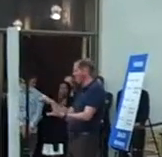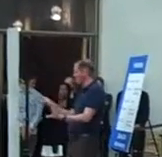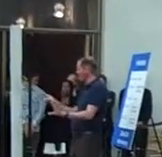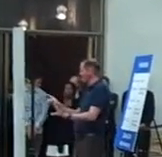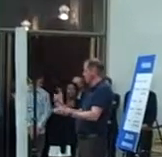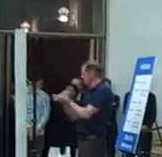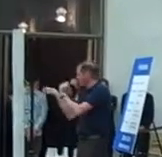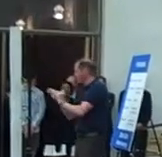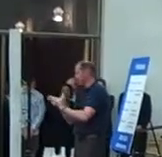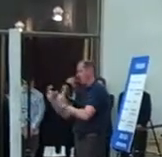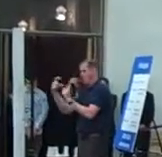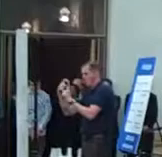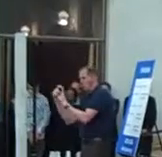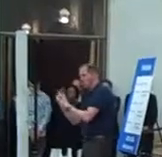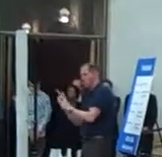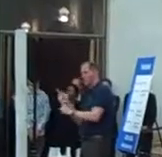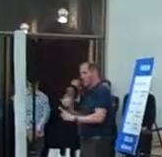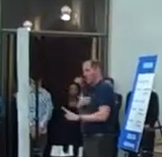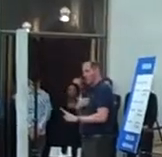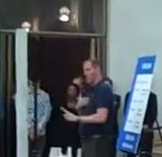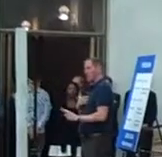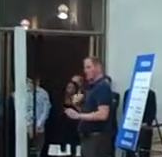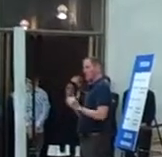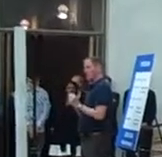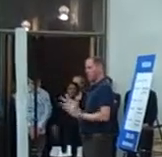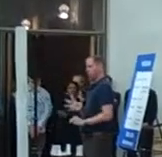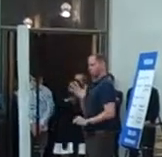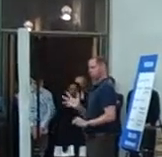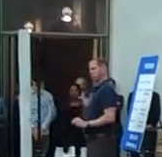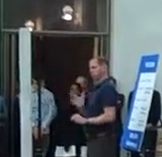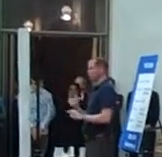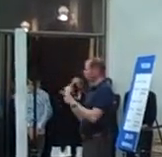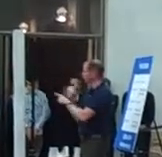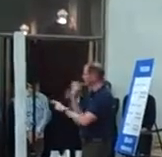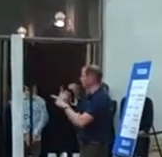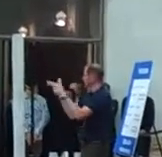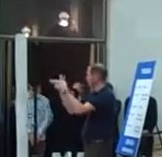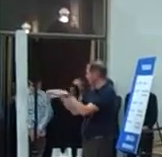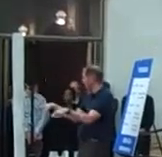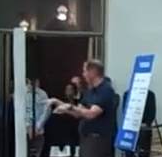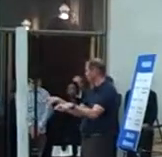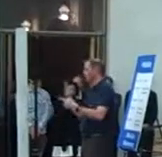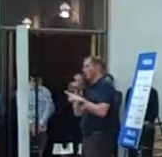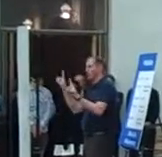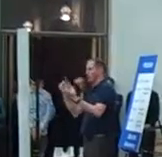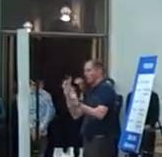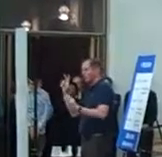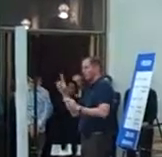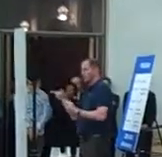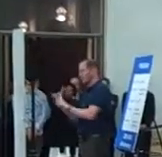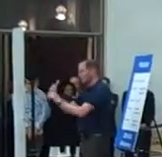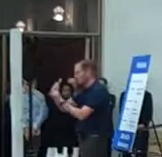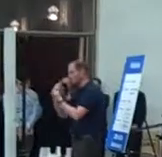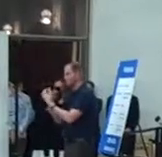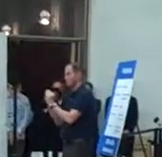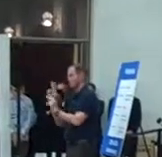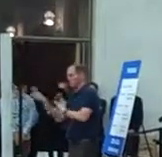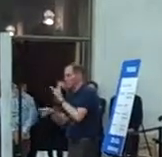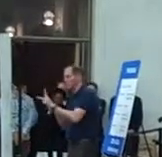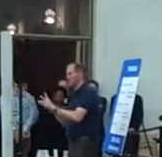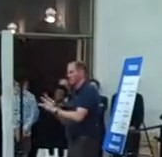equality that others started to come out, and others started to join, and others started to